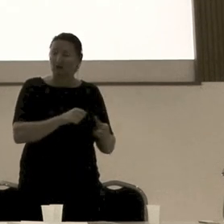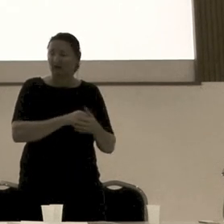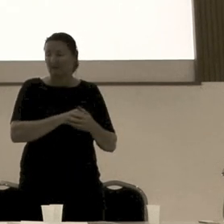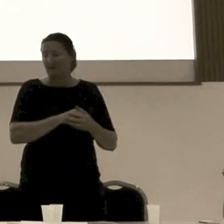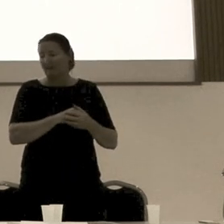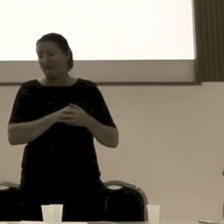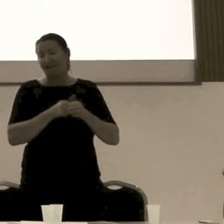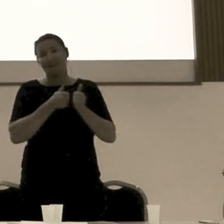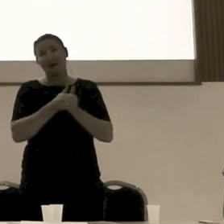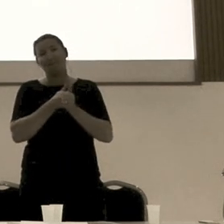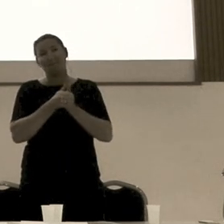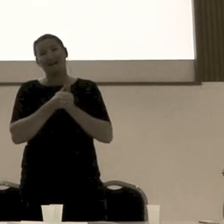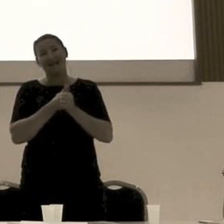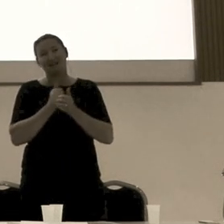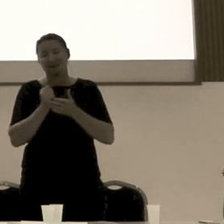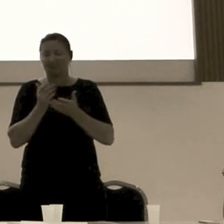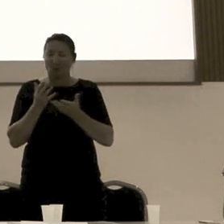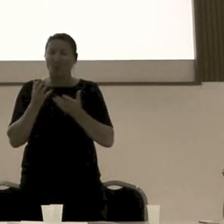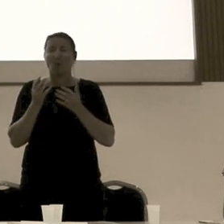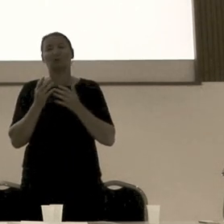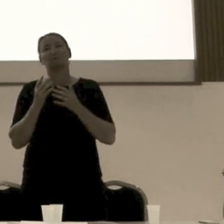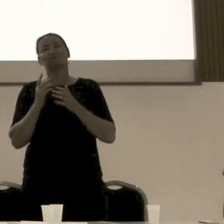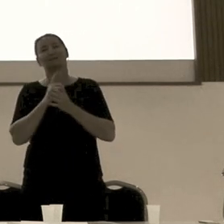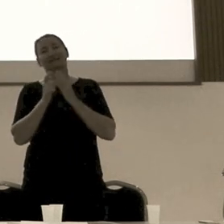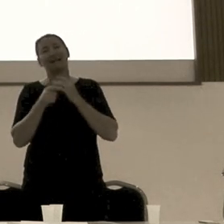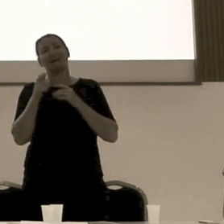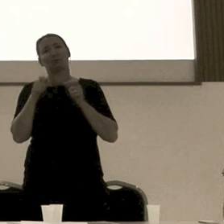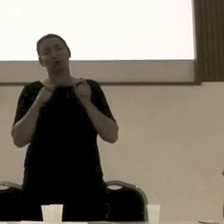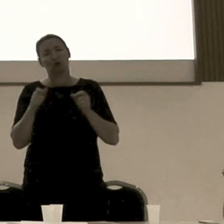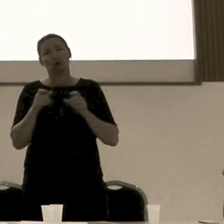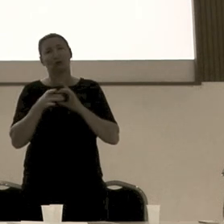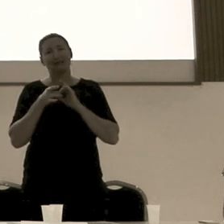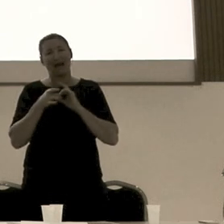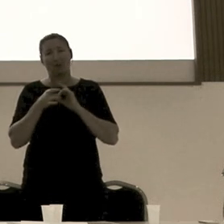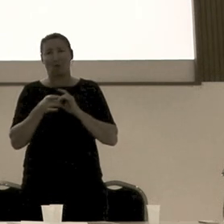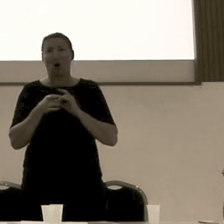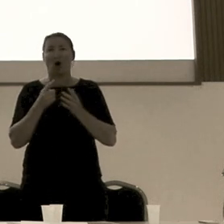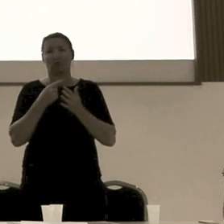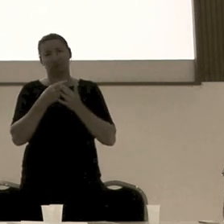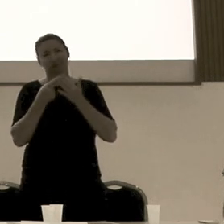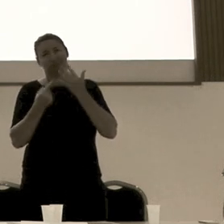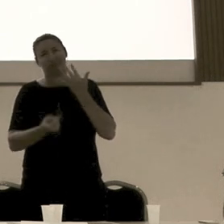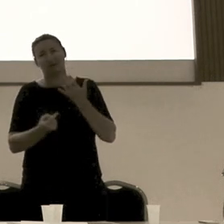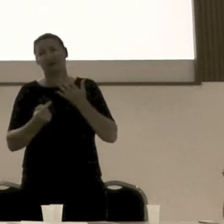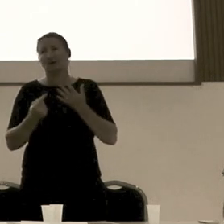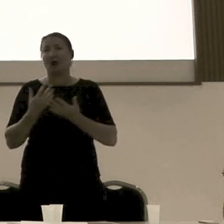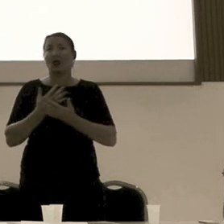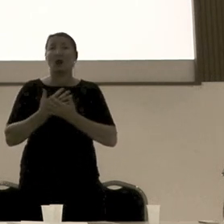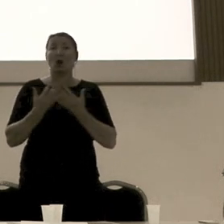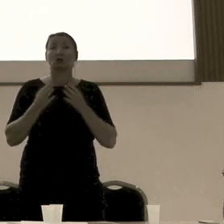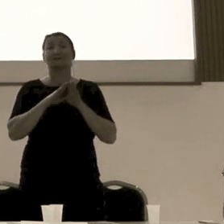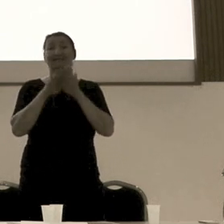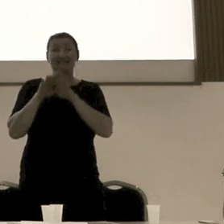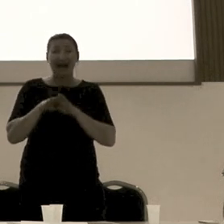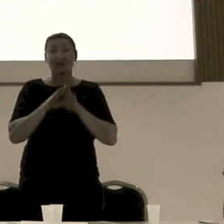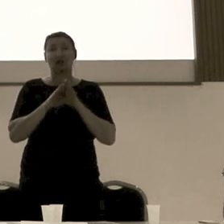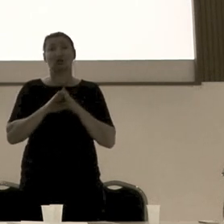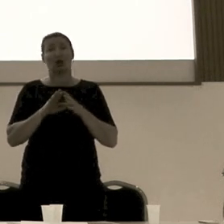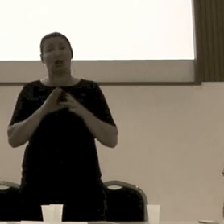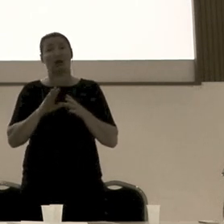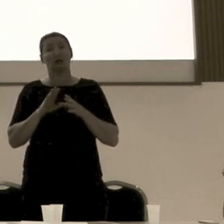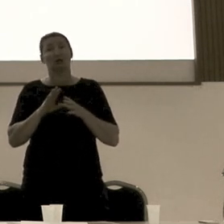and advocacy networks like the Disabled Students Network, Autism Society, but also national ones like Disabled Students